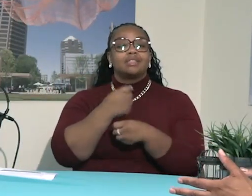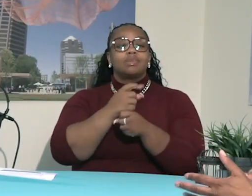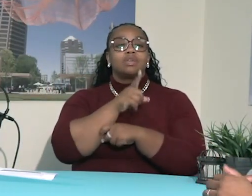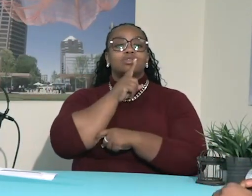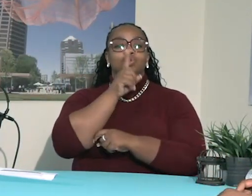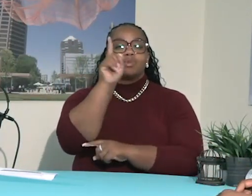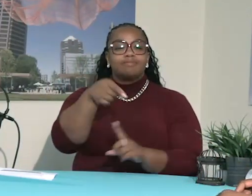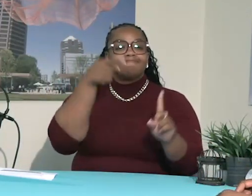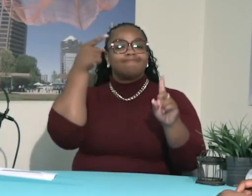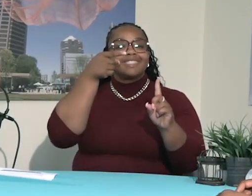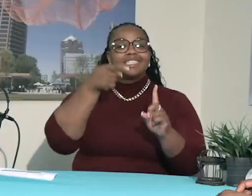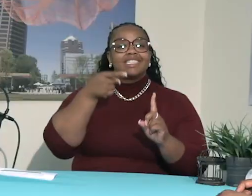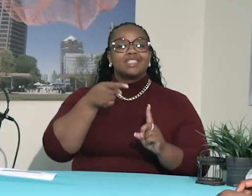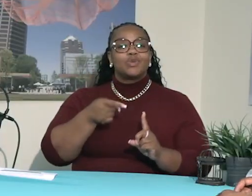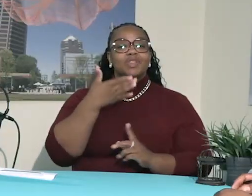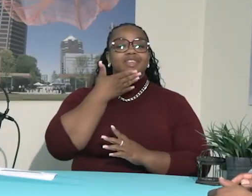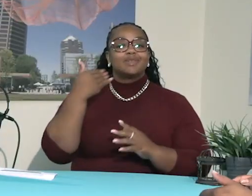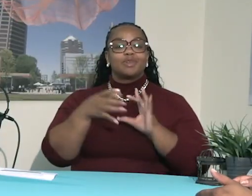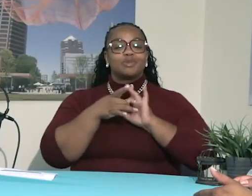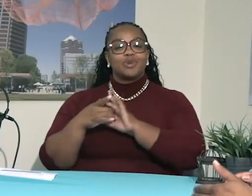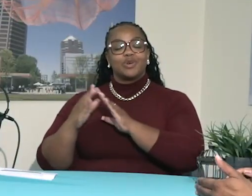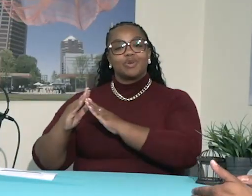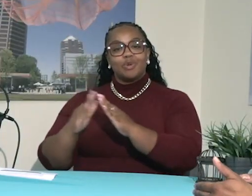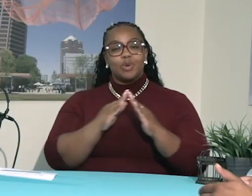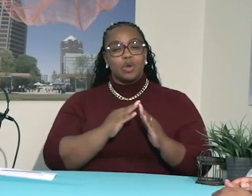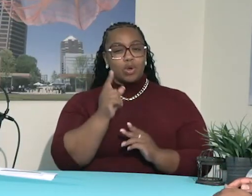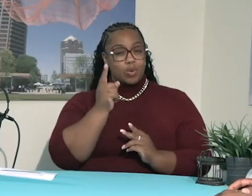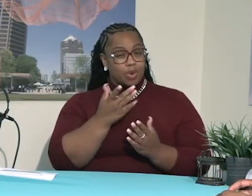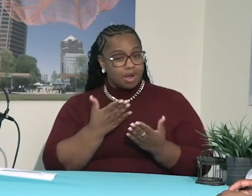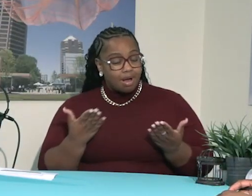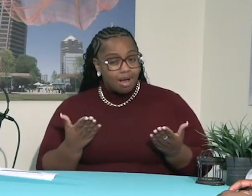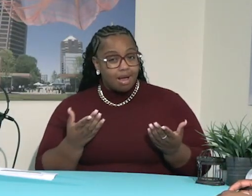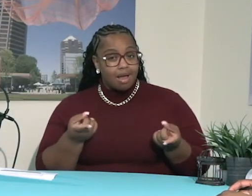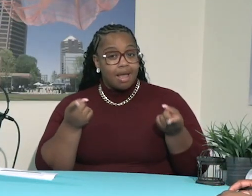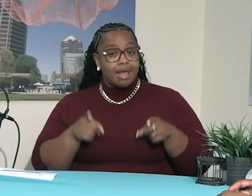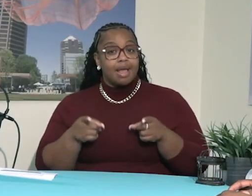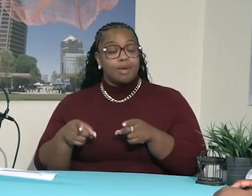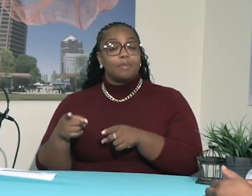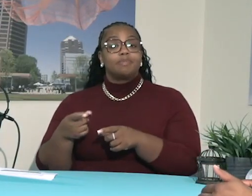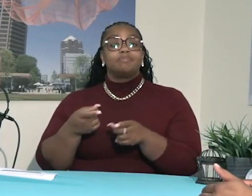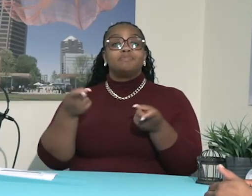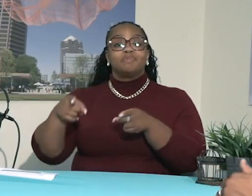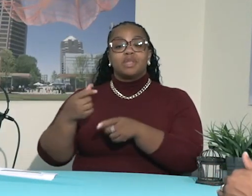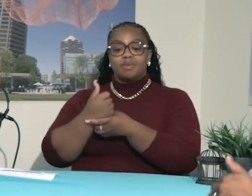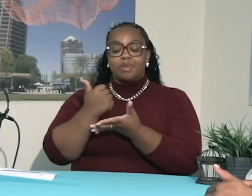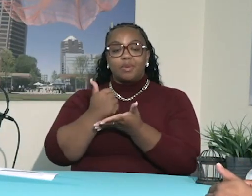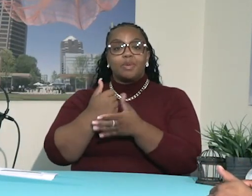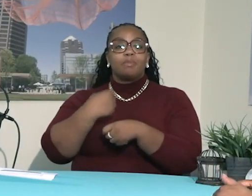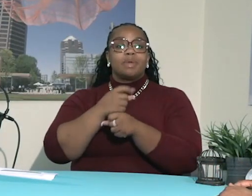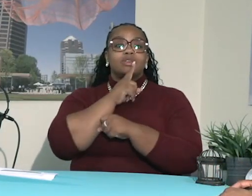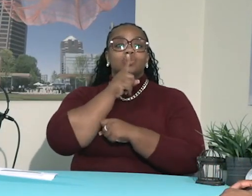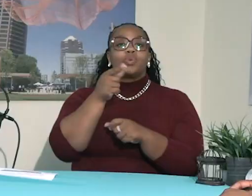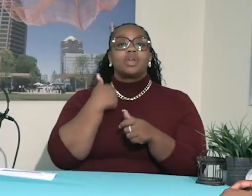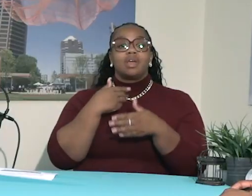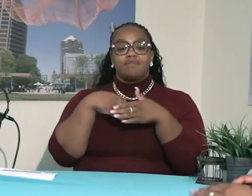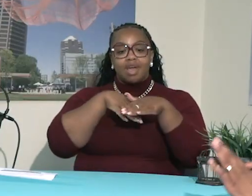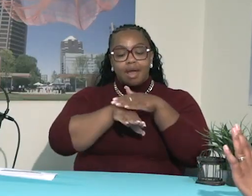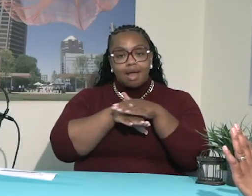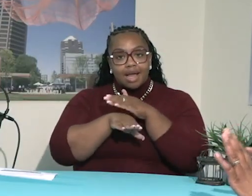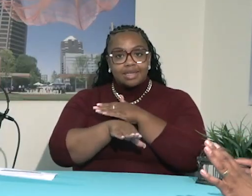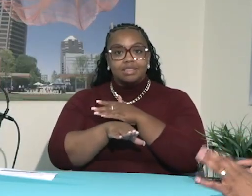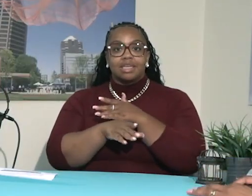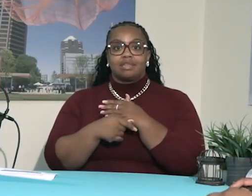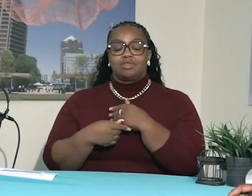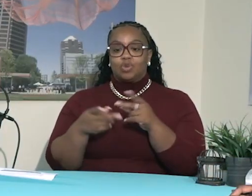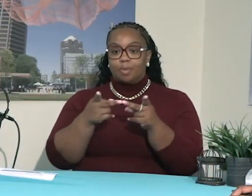our communities. One way to help this come about is to ensure that we all have proper access to facilities, information, programs,